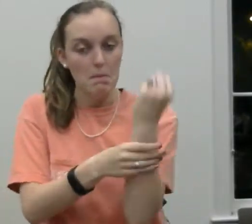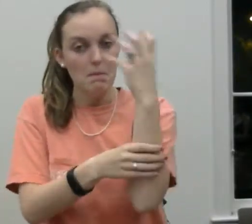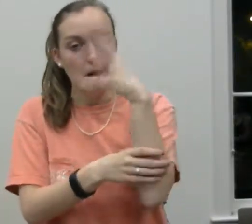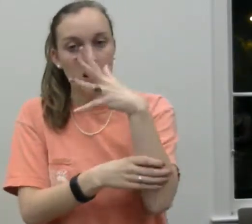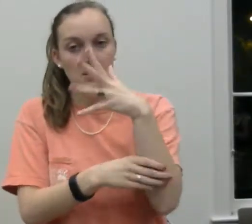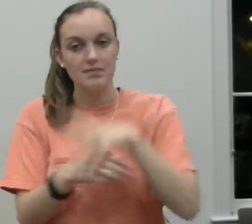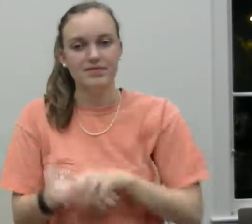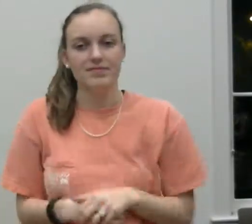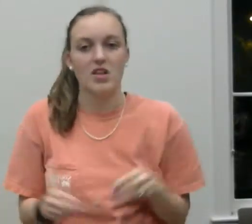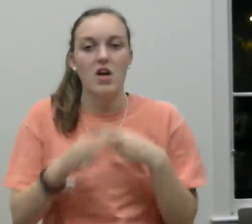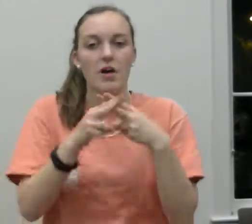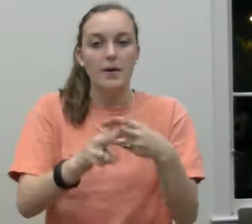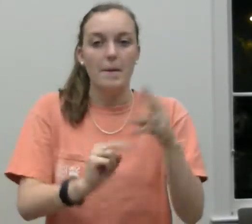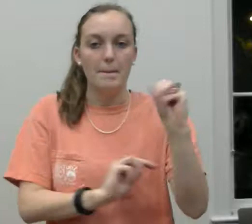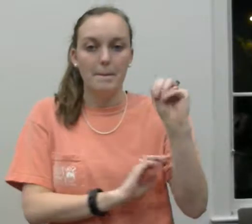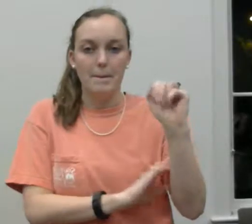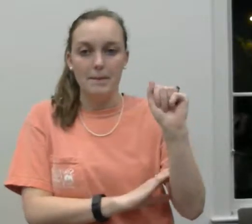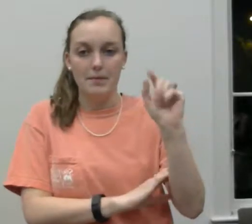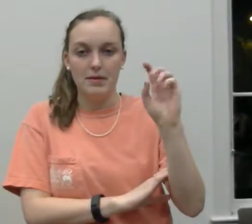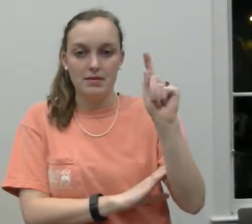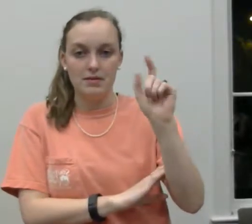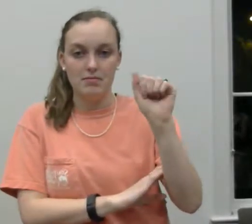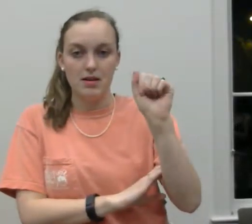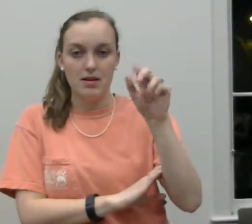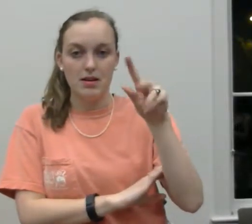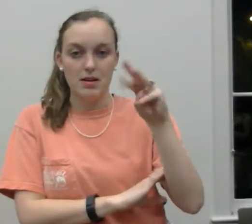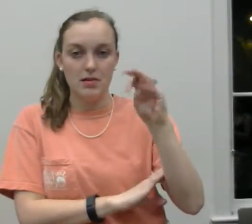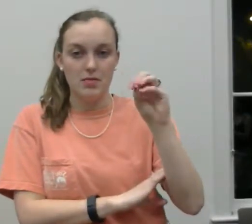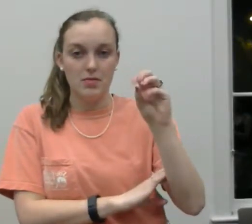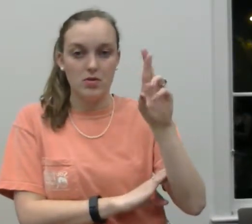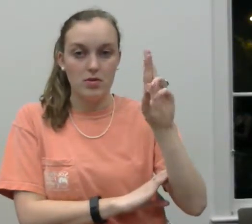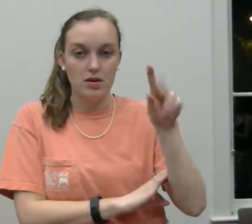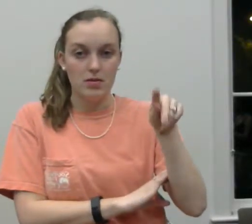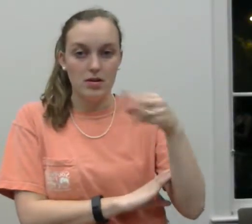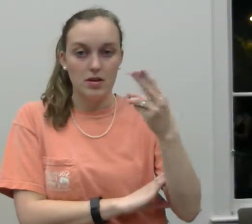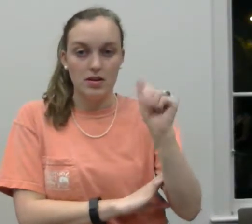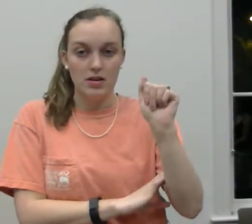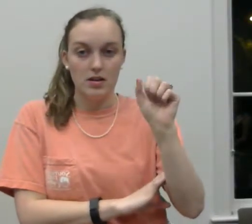metamorphosis happening in butterflies and humans. Think about how they that is